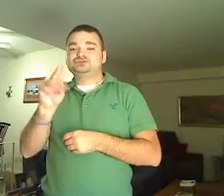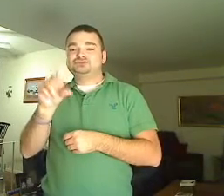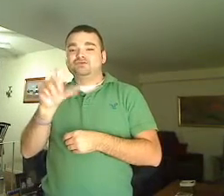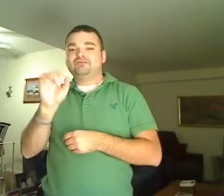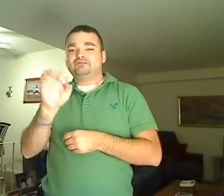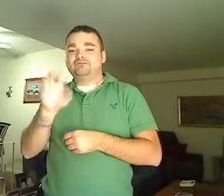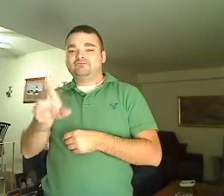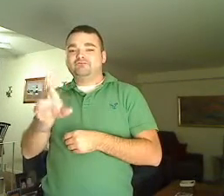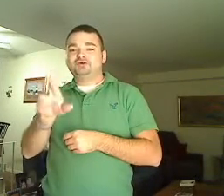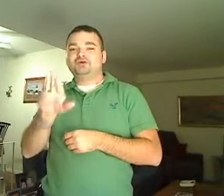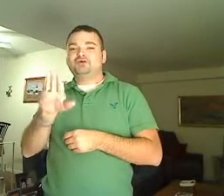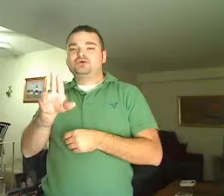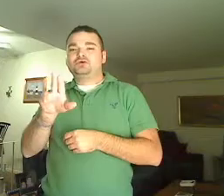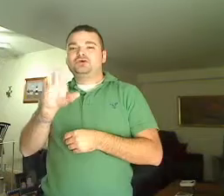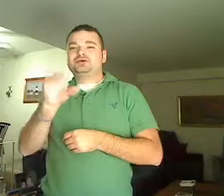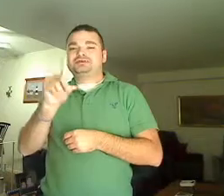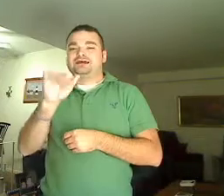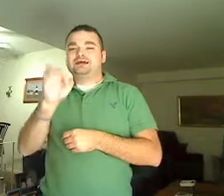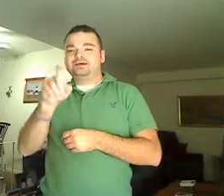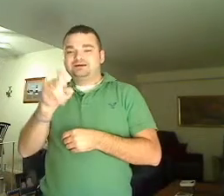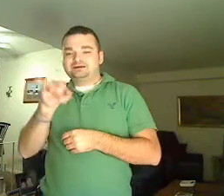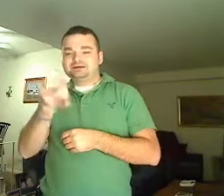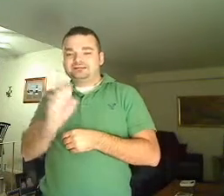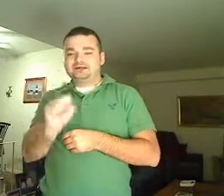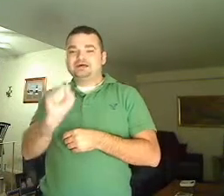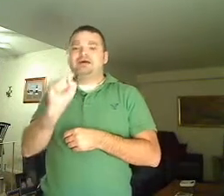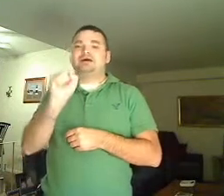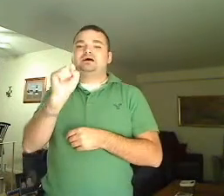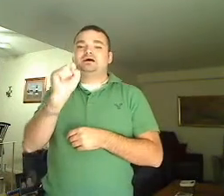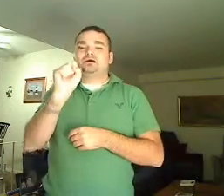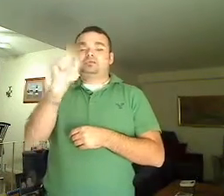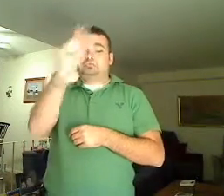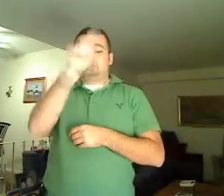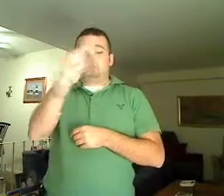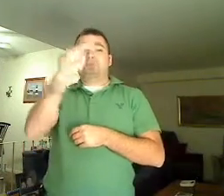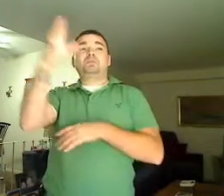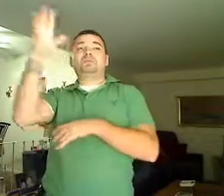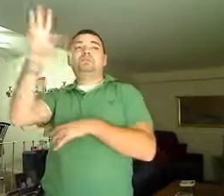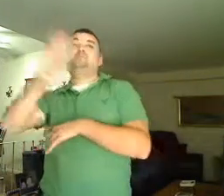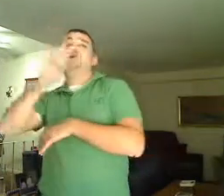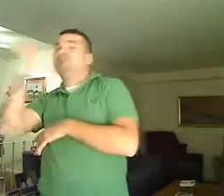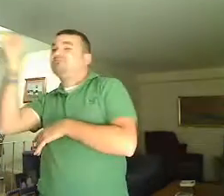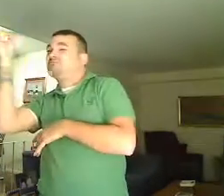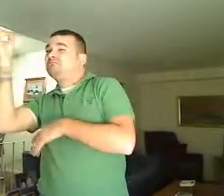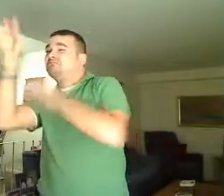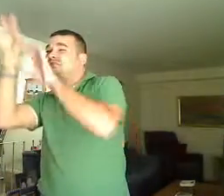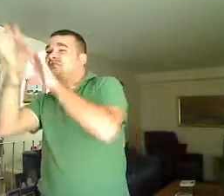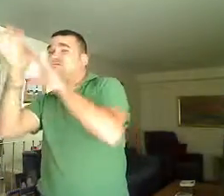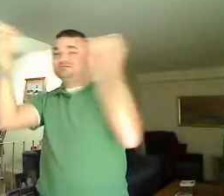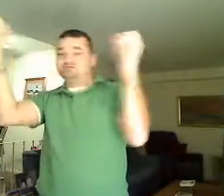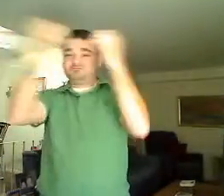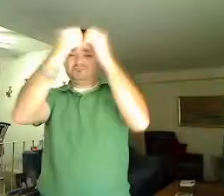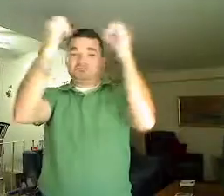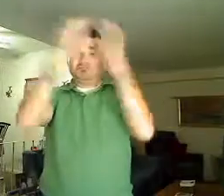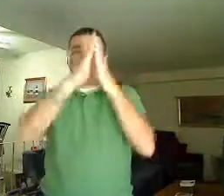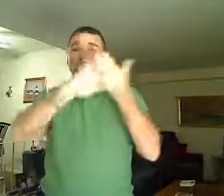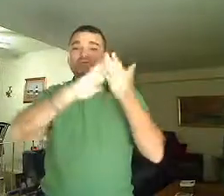tiny droplets of water in clouds to form sulfuric and nitric acids. The rain from these clouds